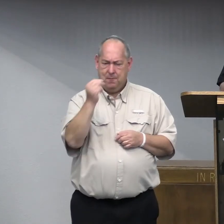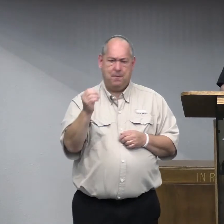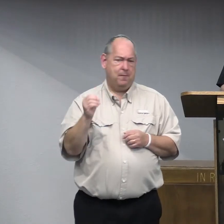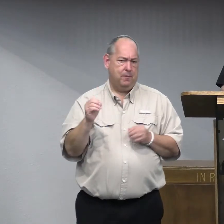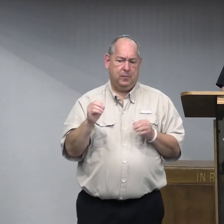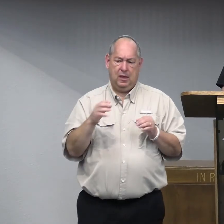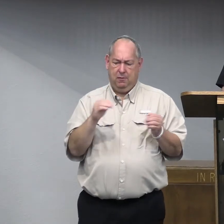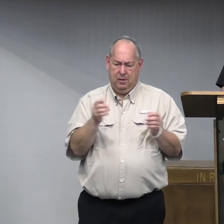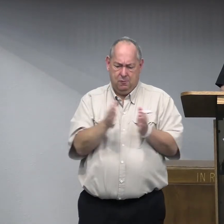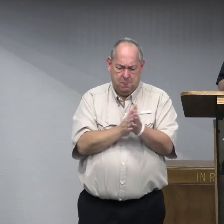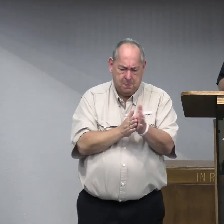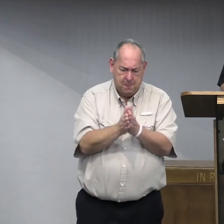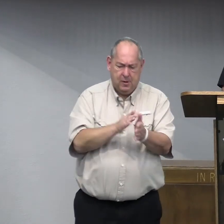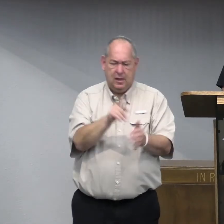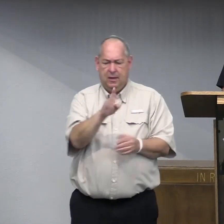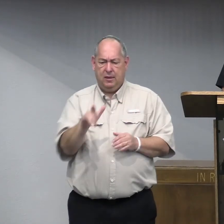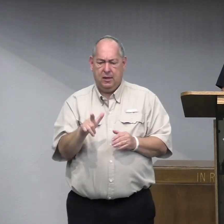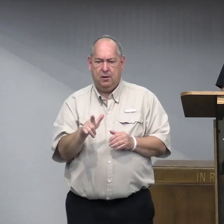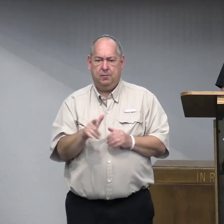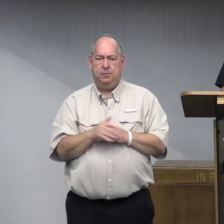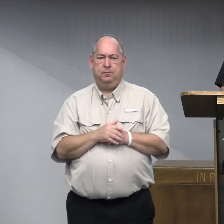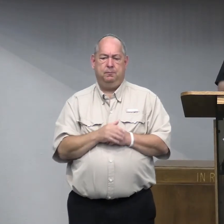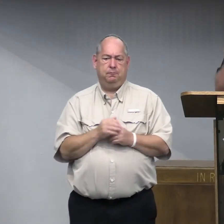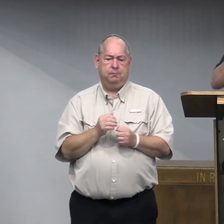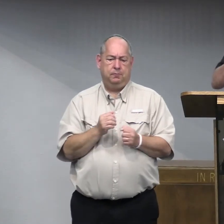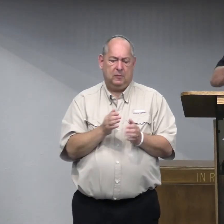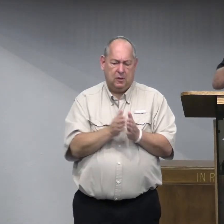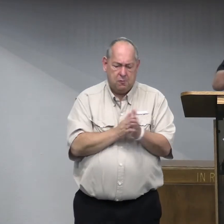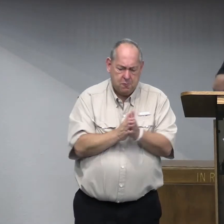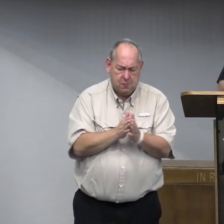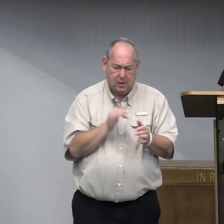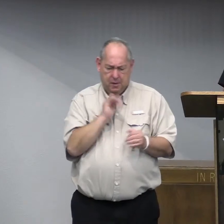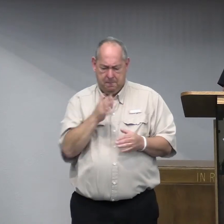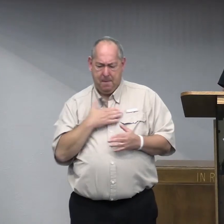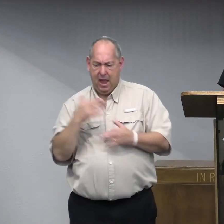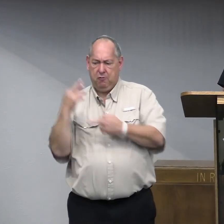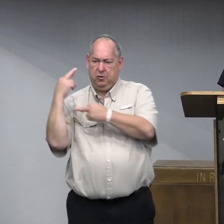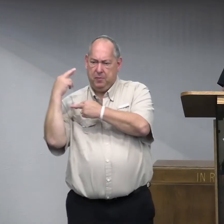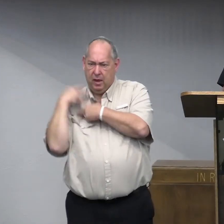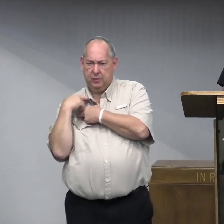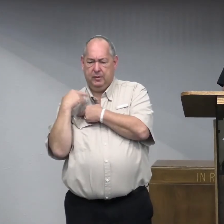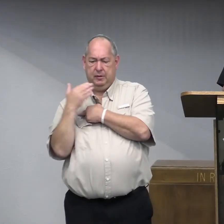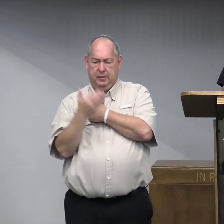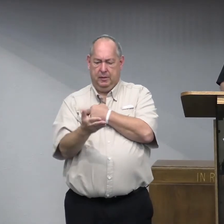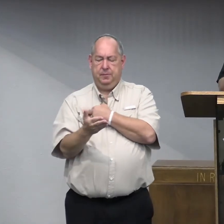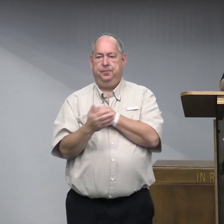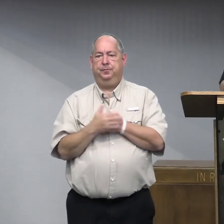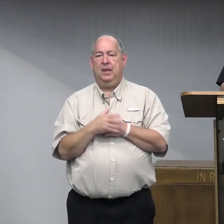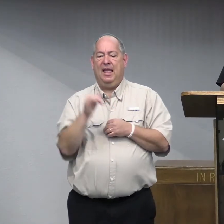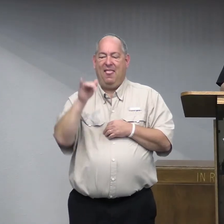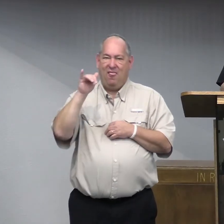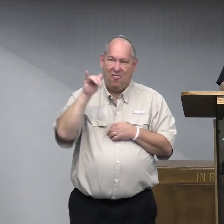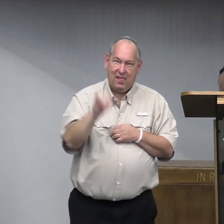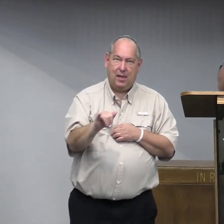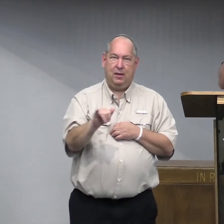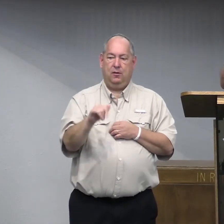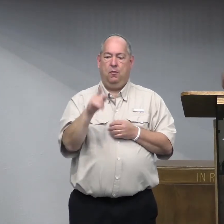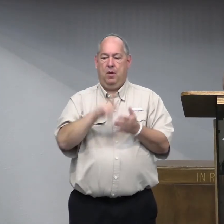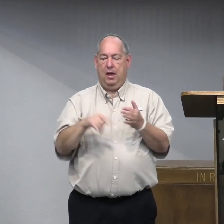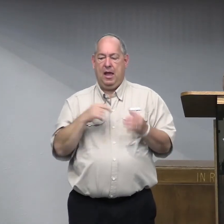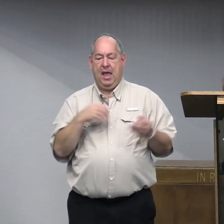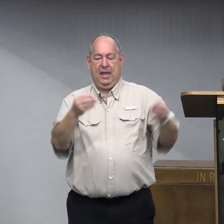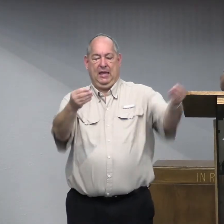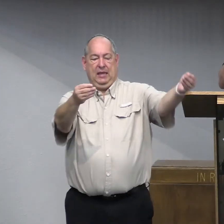with zeal, with passion, saying, this is my responsibility, and this is what I've